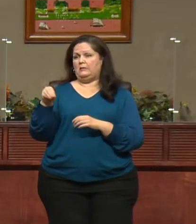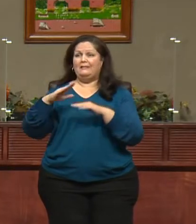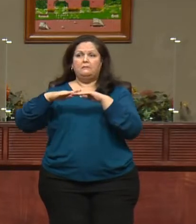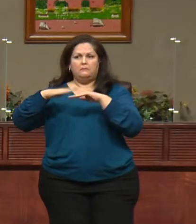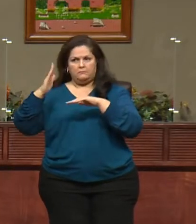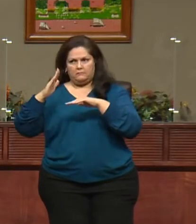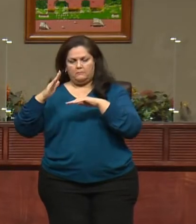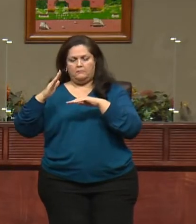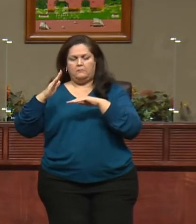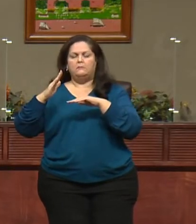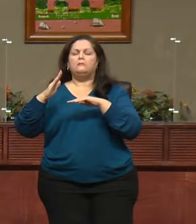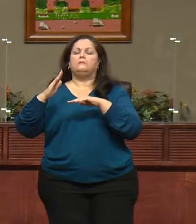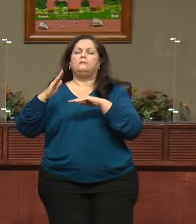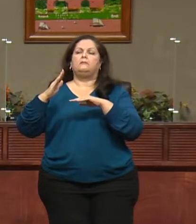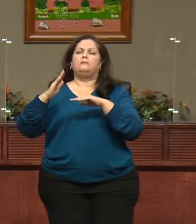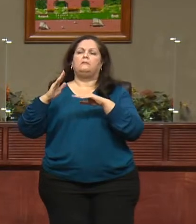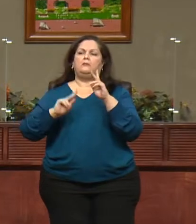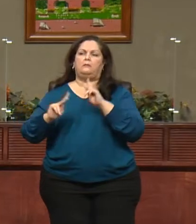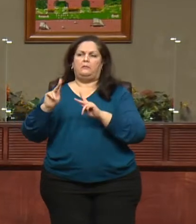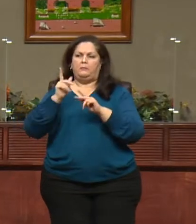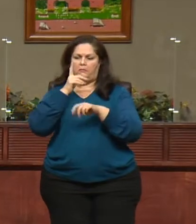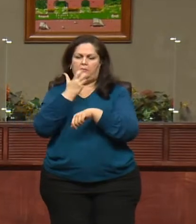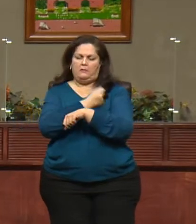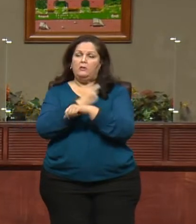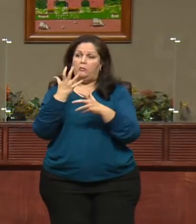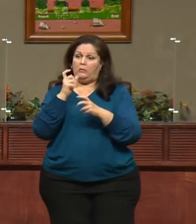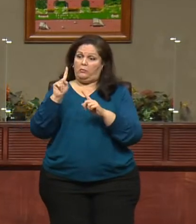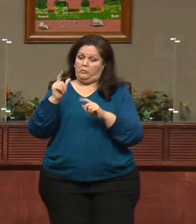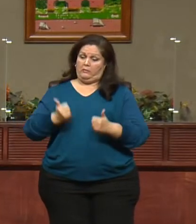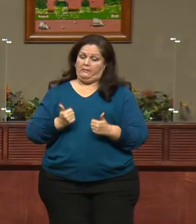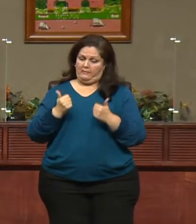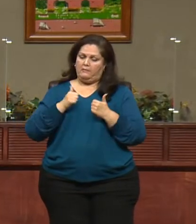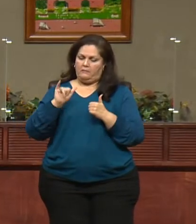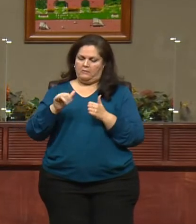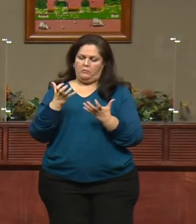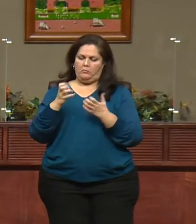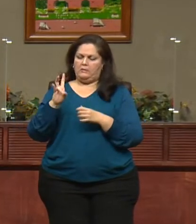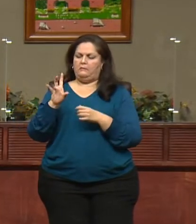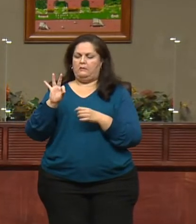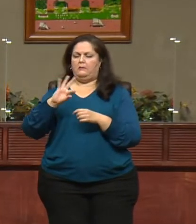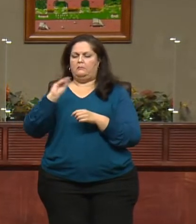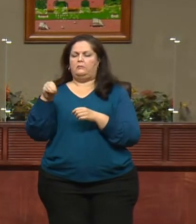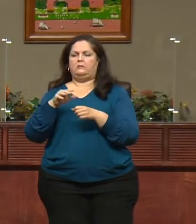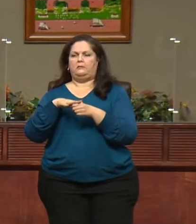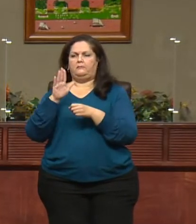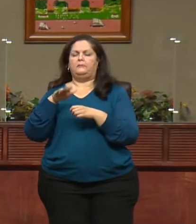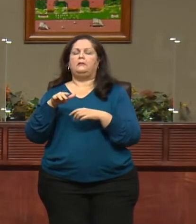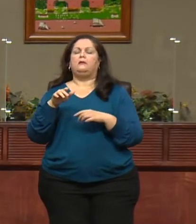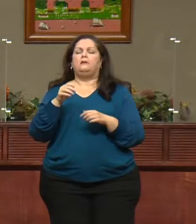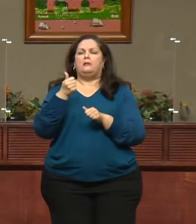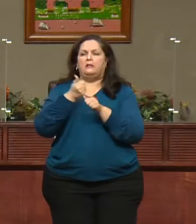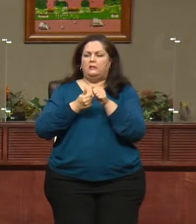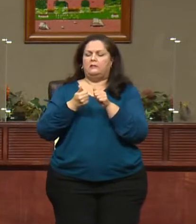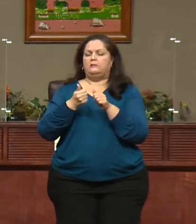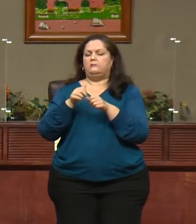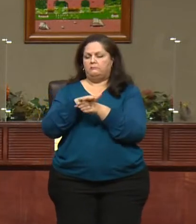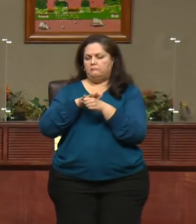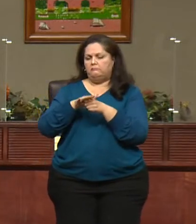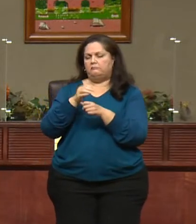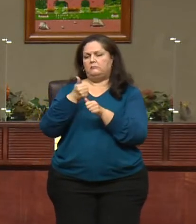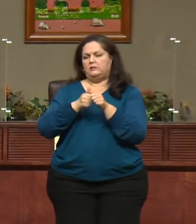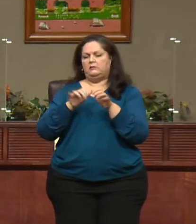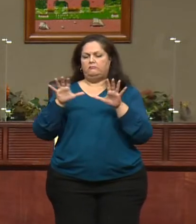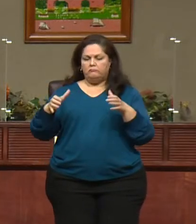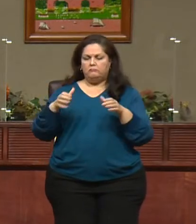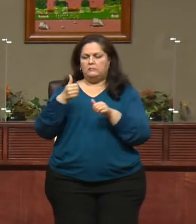in the community that you are part of it. Each state or even each county or each district is a little bit